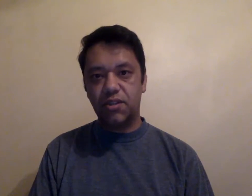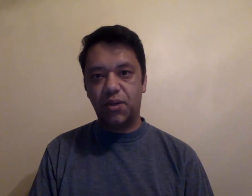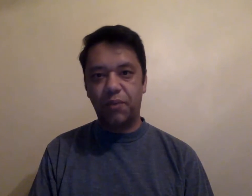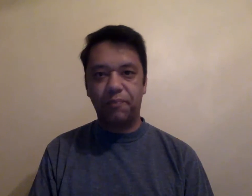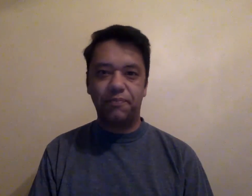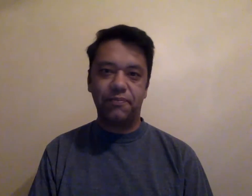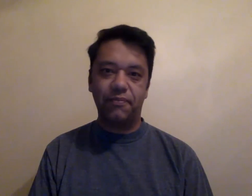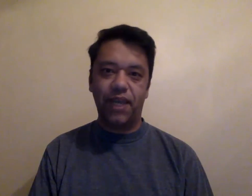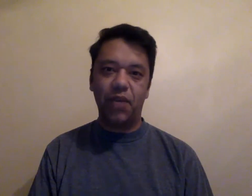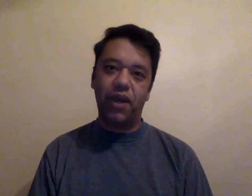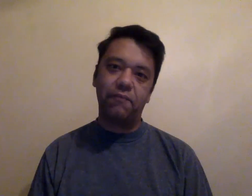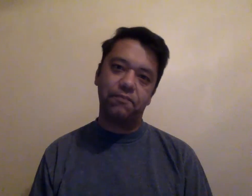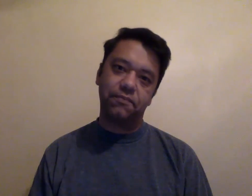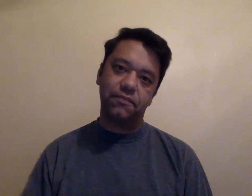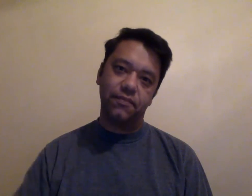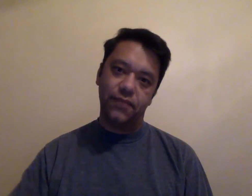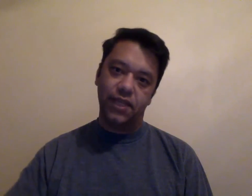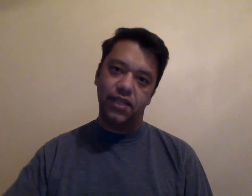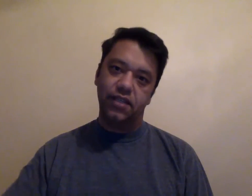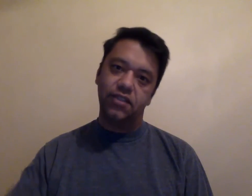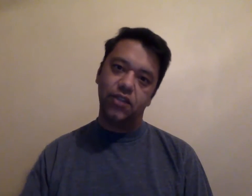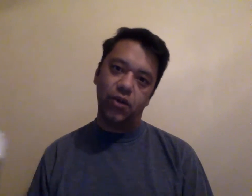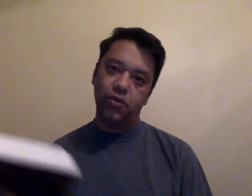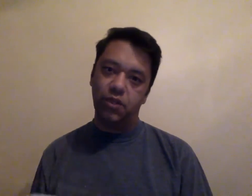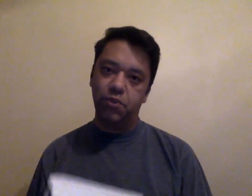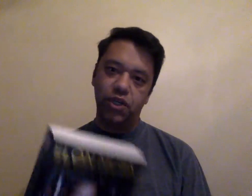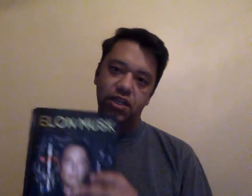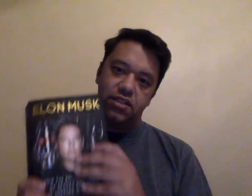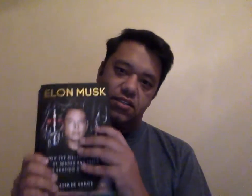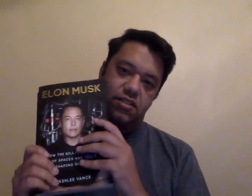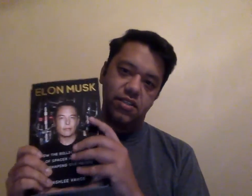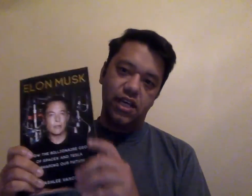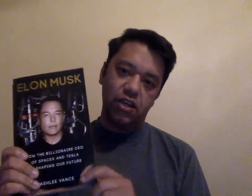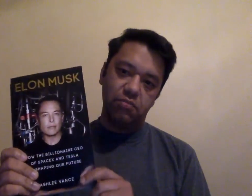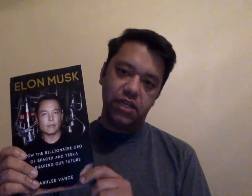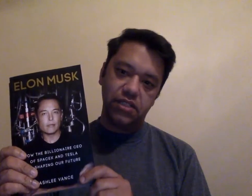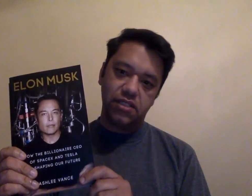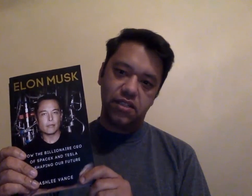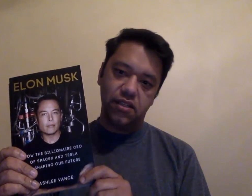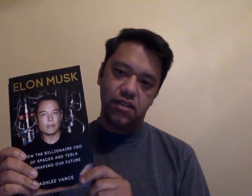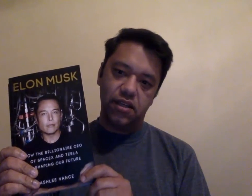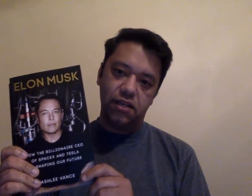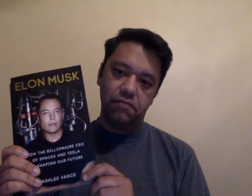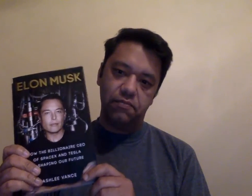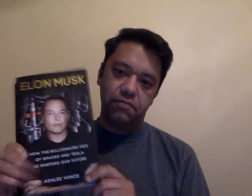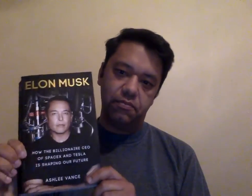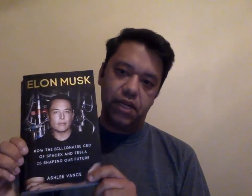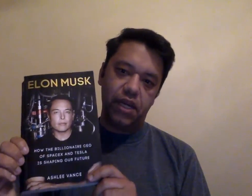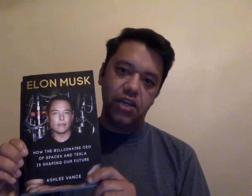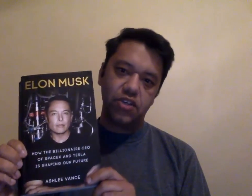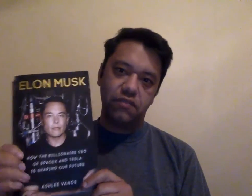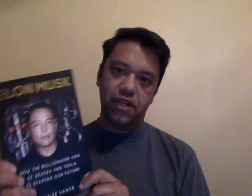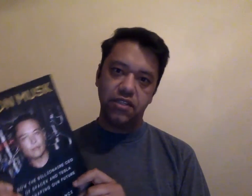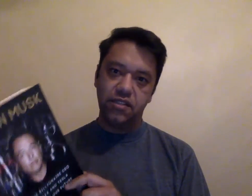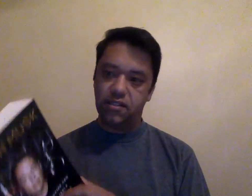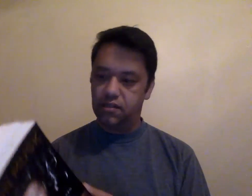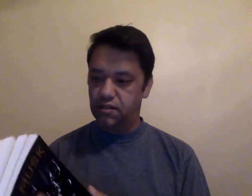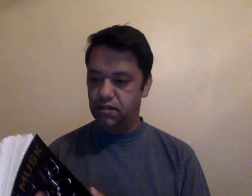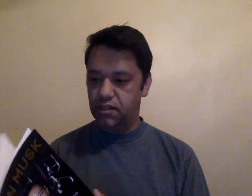ago. Anyway, so the book is Elon Musk, by Ashlee Vance. It's